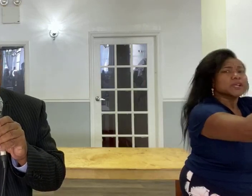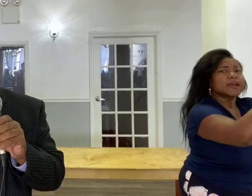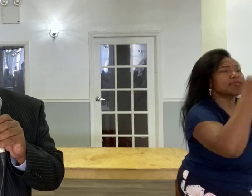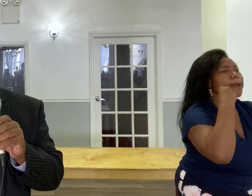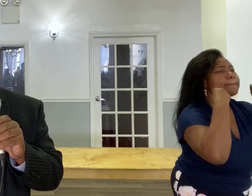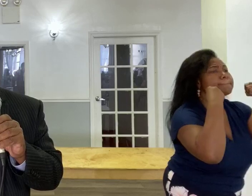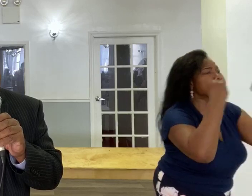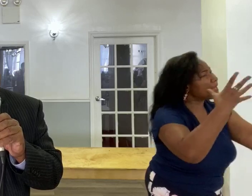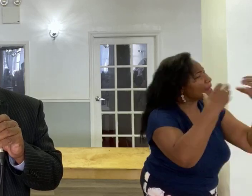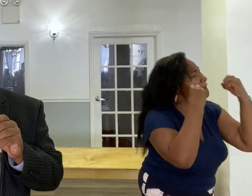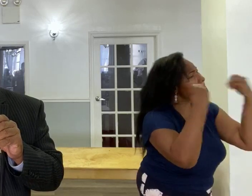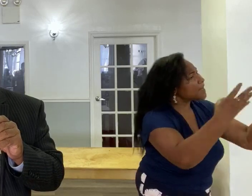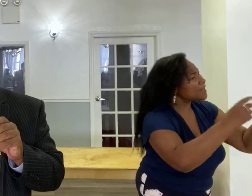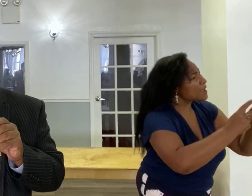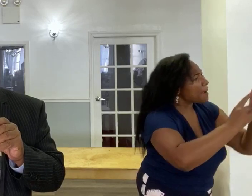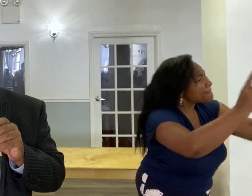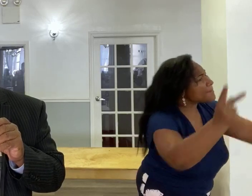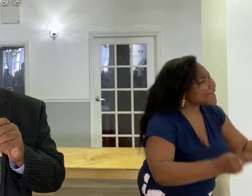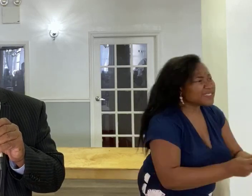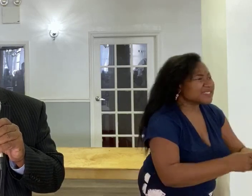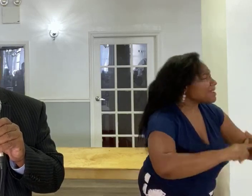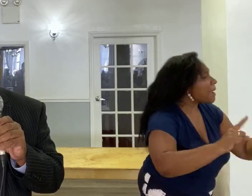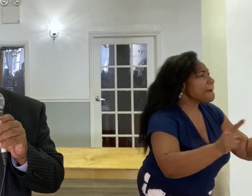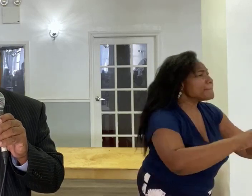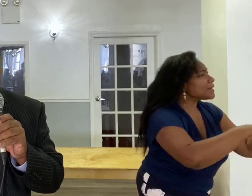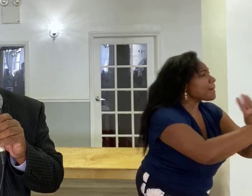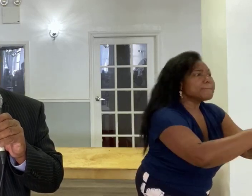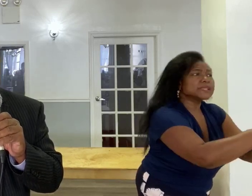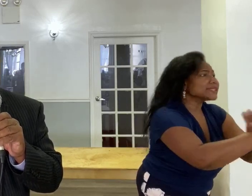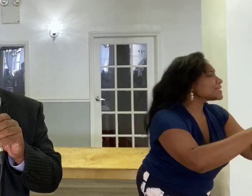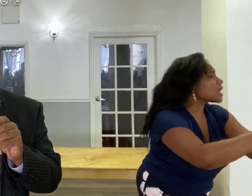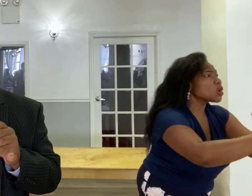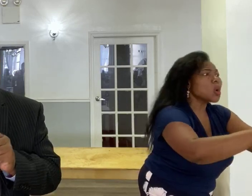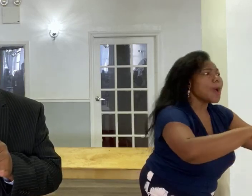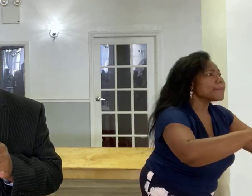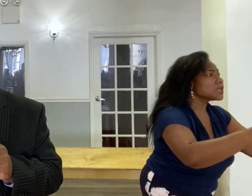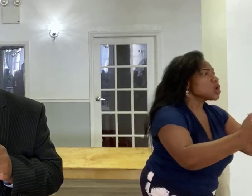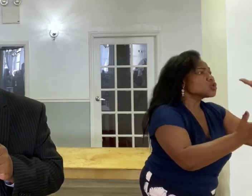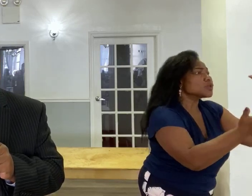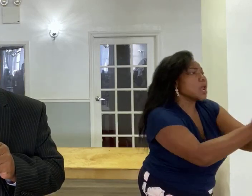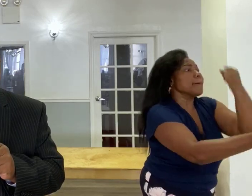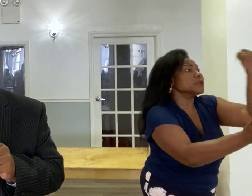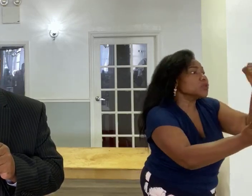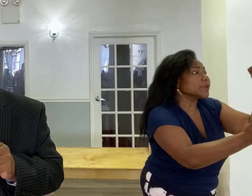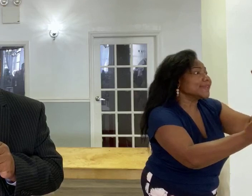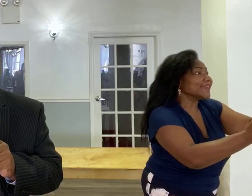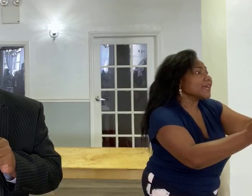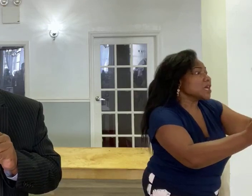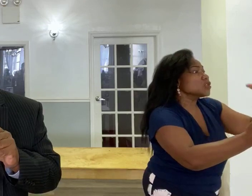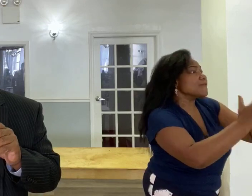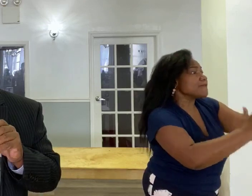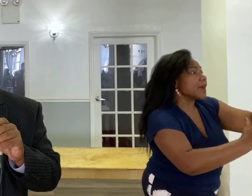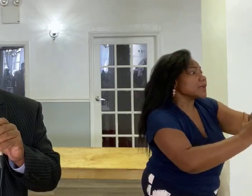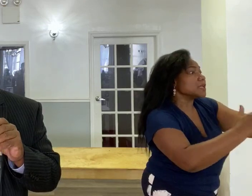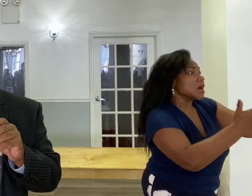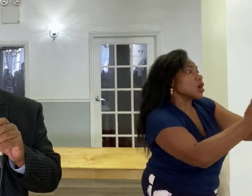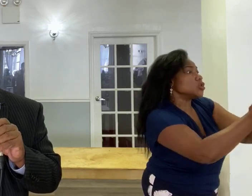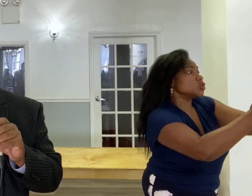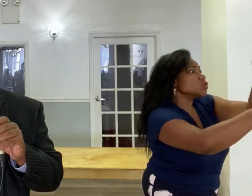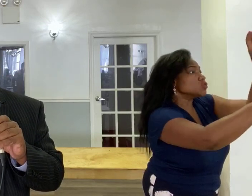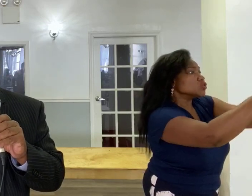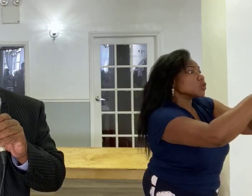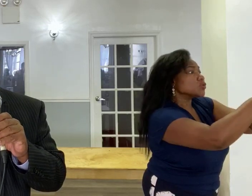that are available. A lot of businesses will not reopen. So we have great opportunities for that. And I just want to share that with